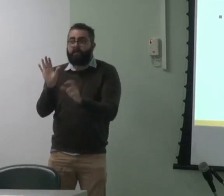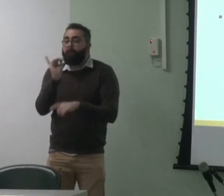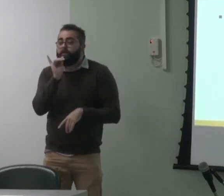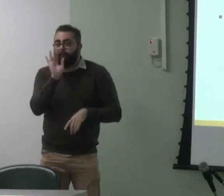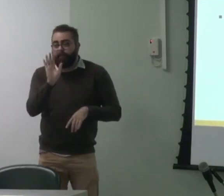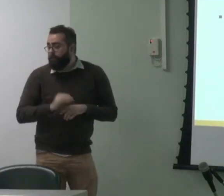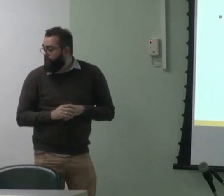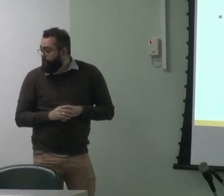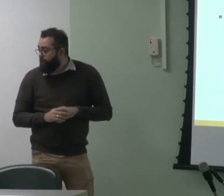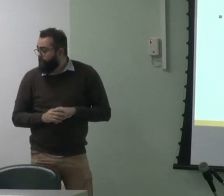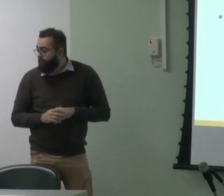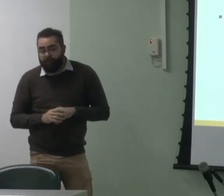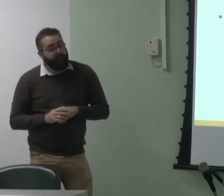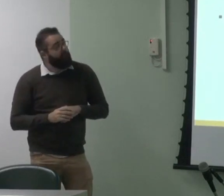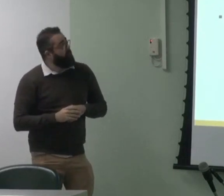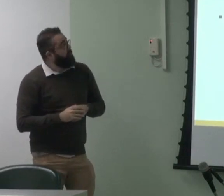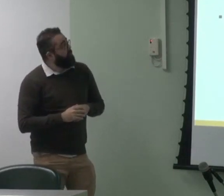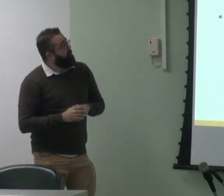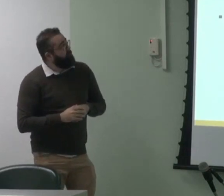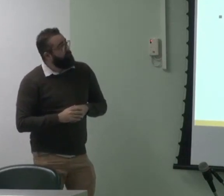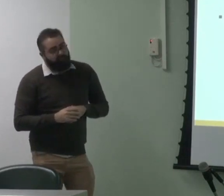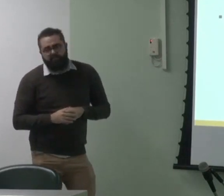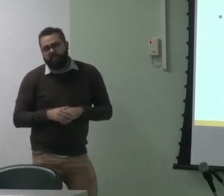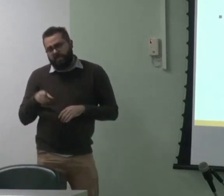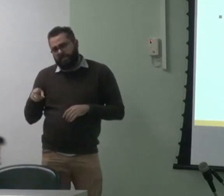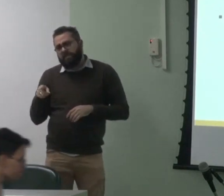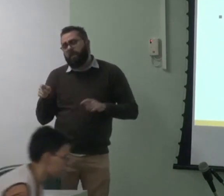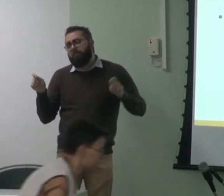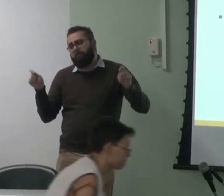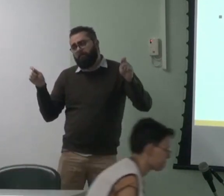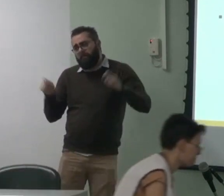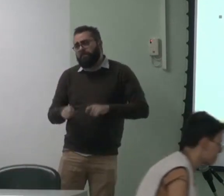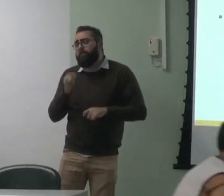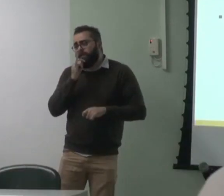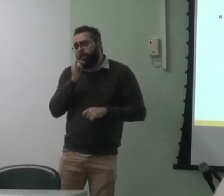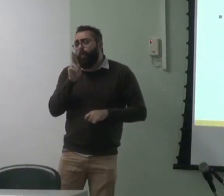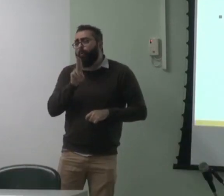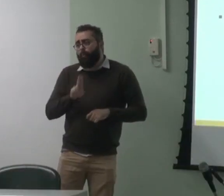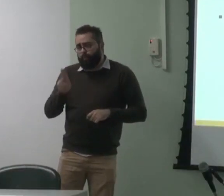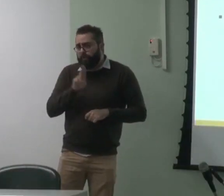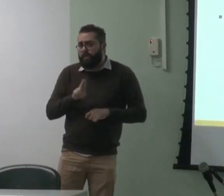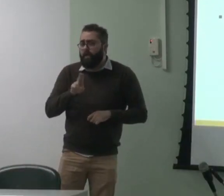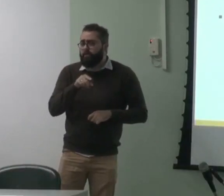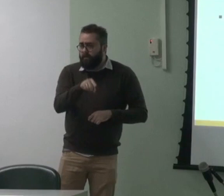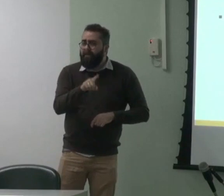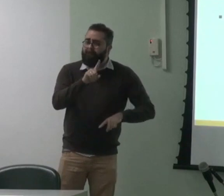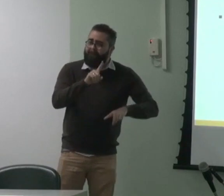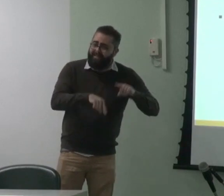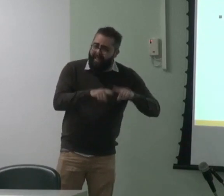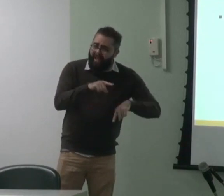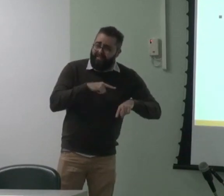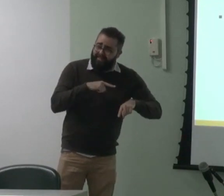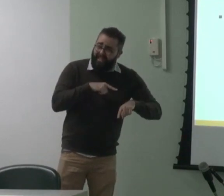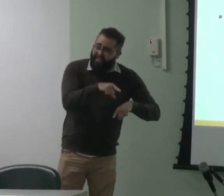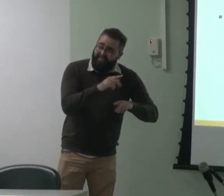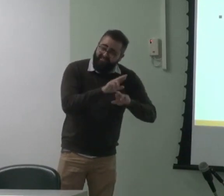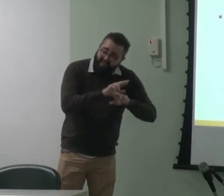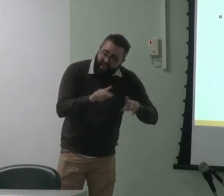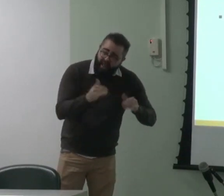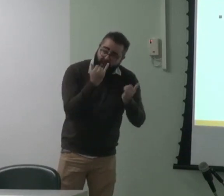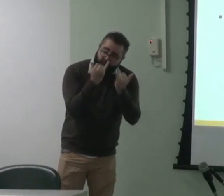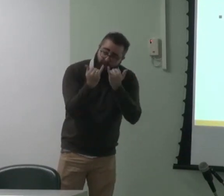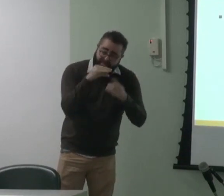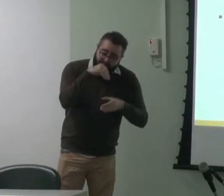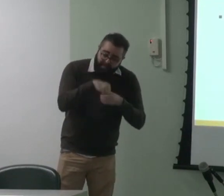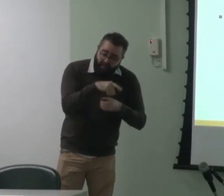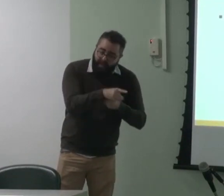be definitely possible by using resources that contain multiple types of information, of